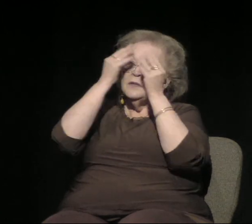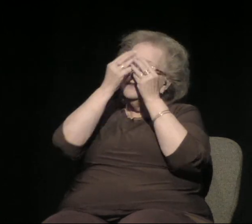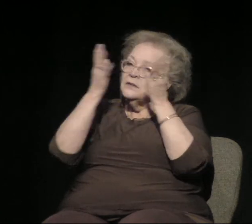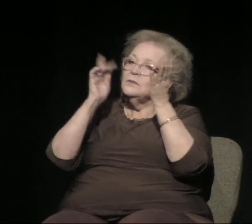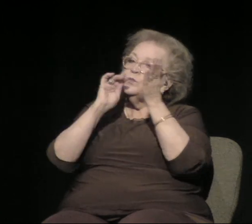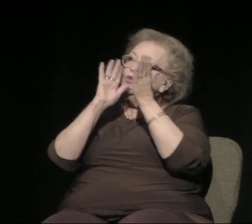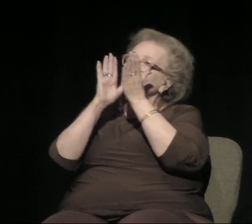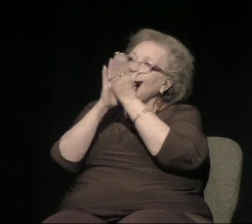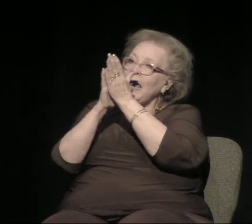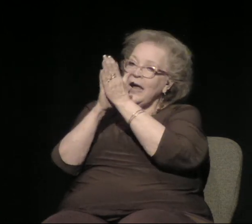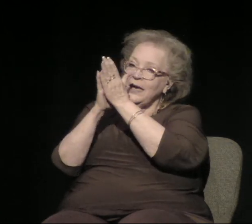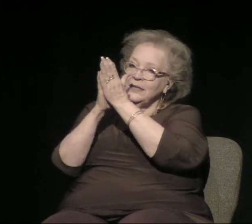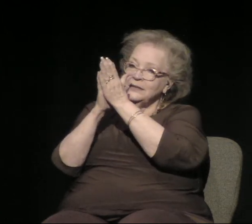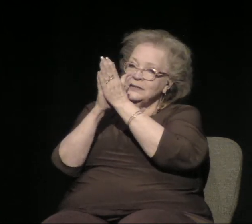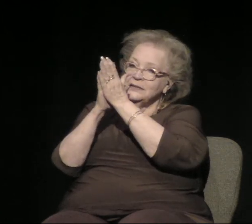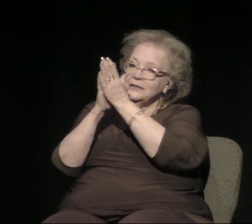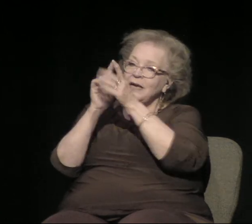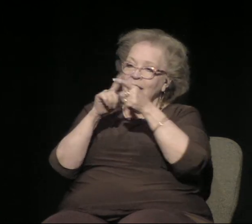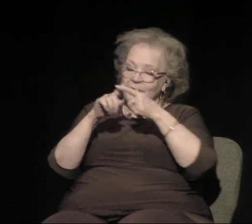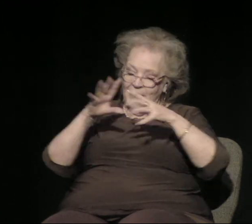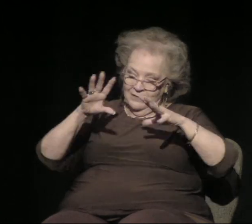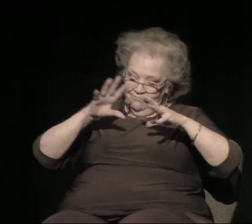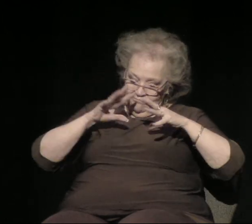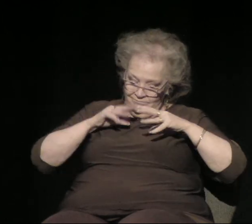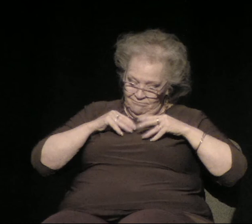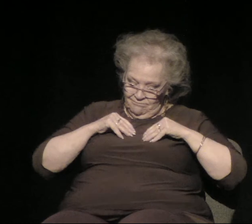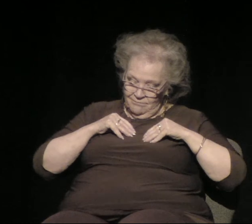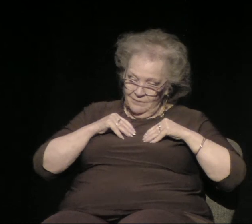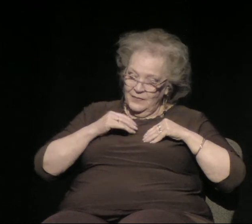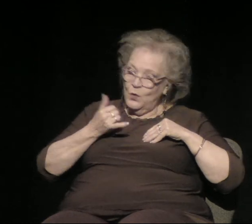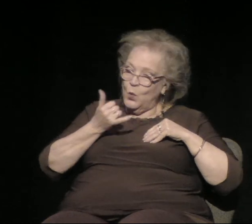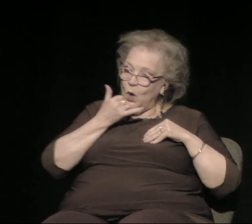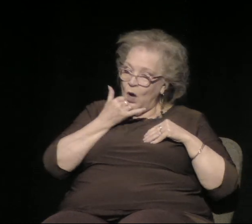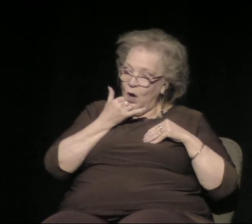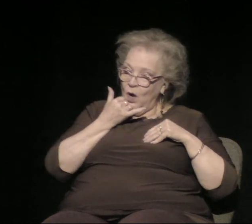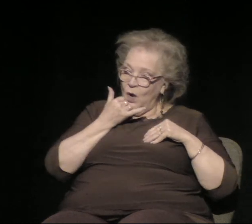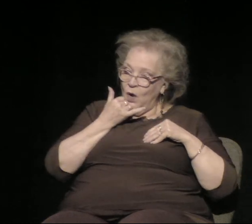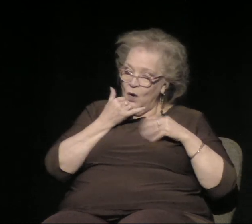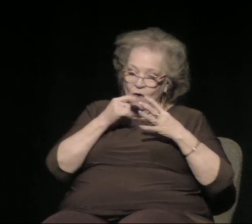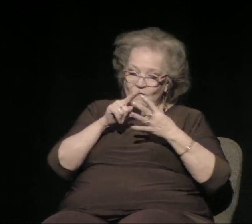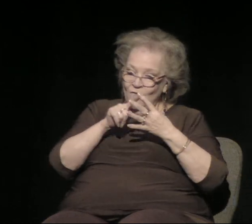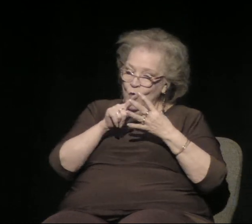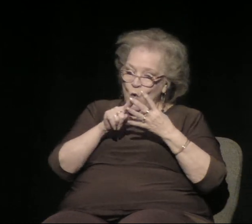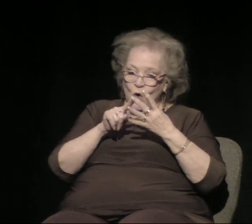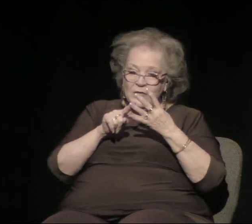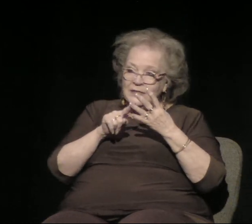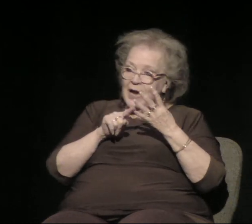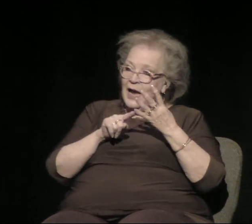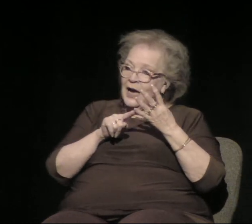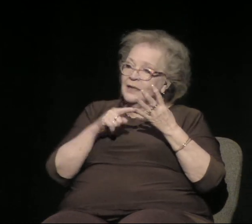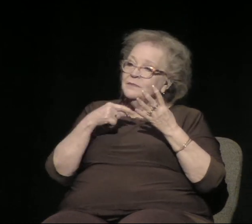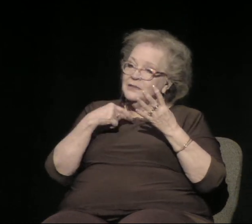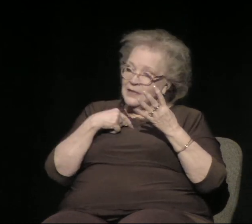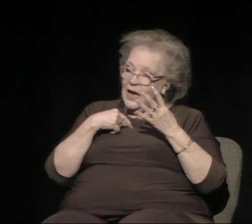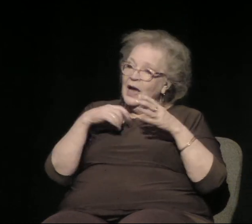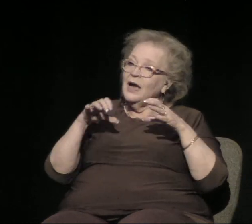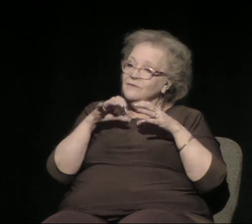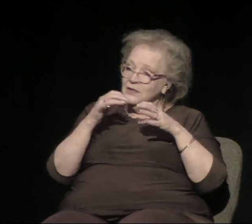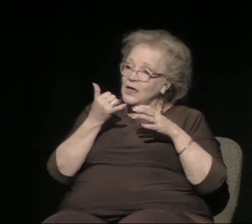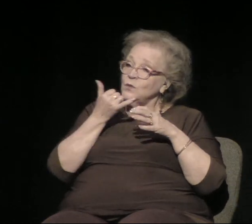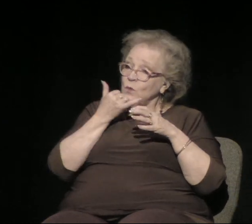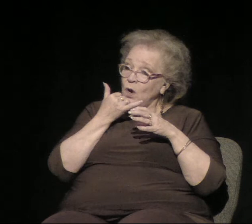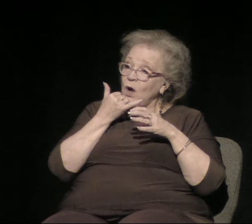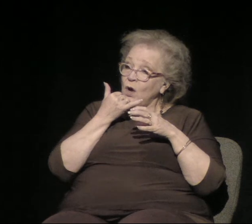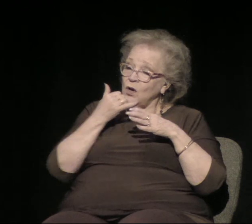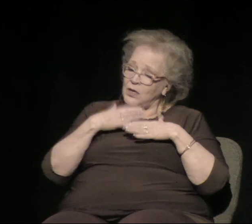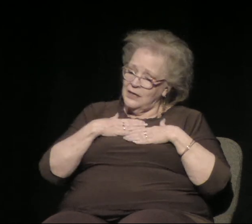of praise. And then he took ownership of his wrongdoing. 4 different times, he just simply said, I have done wrong.